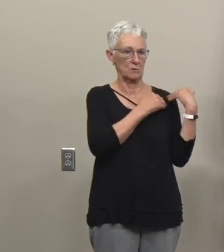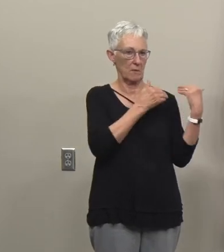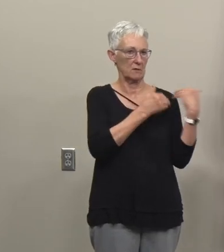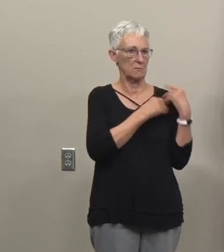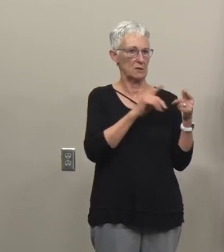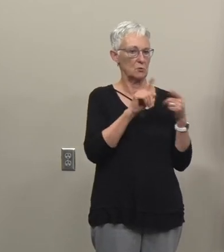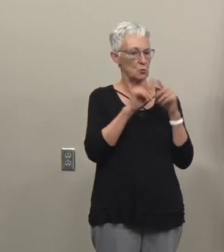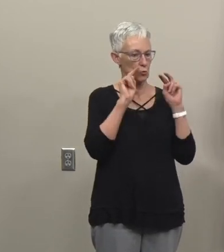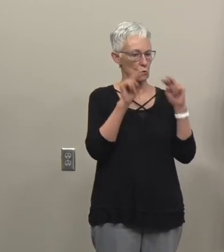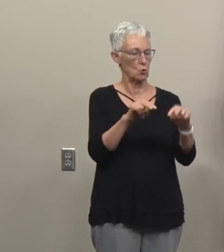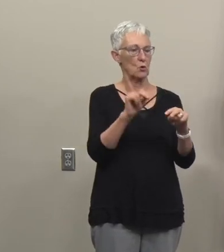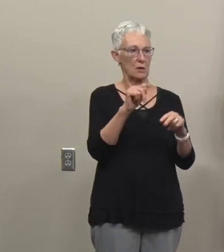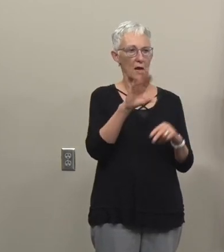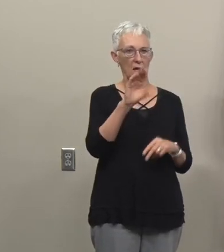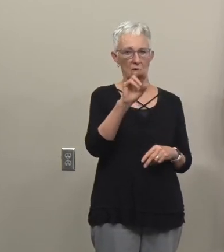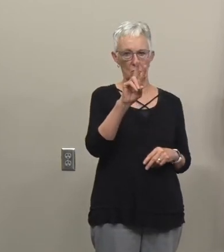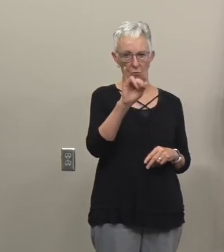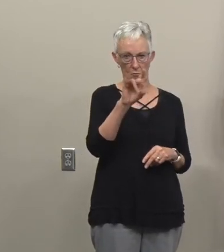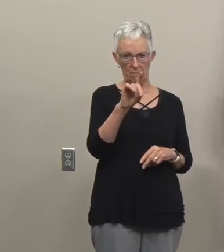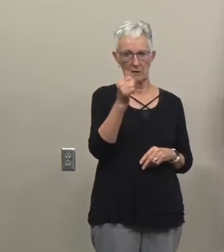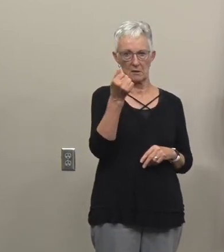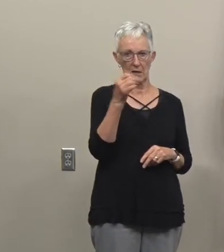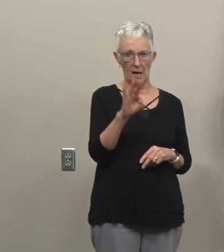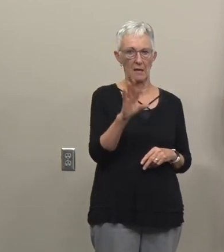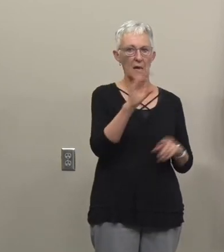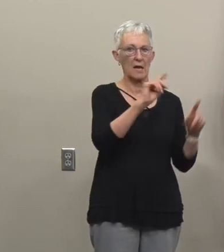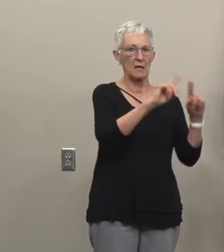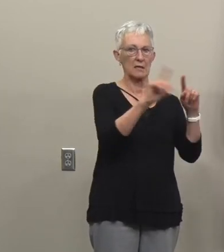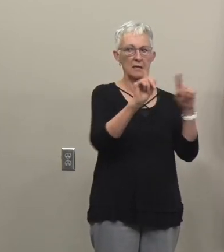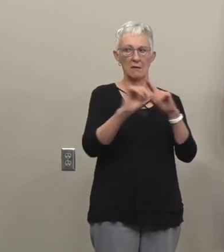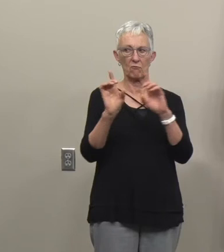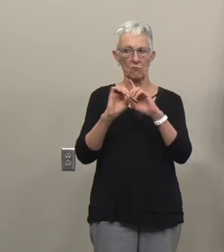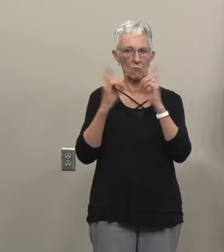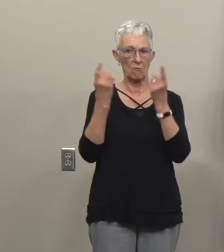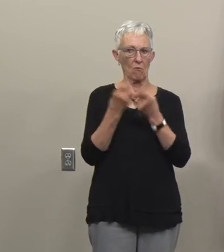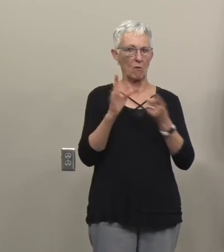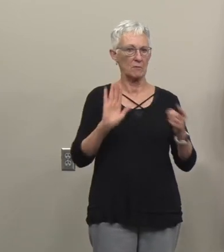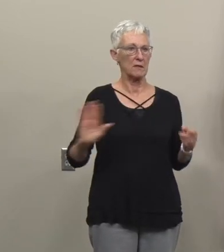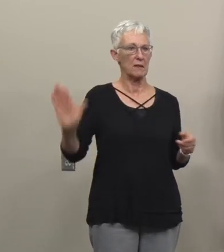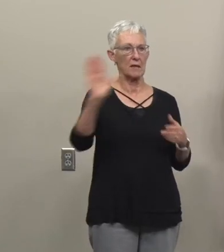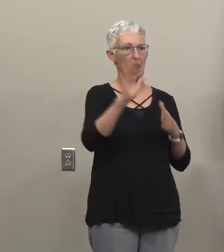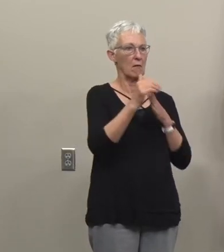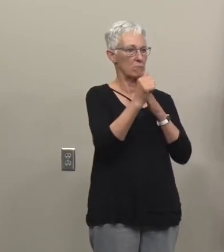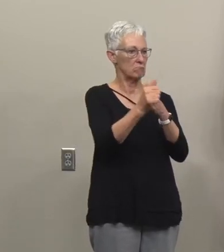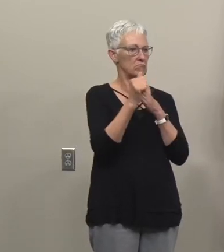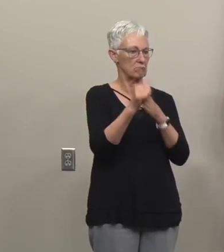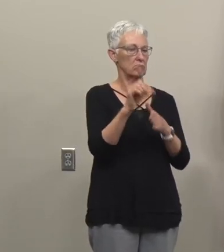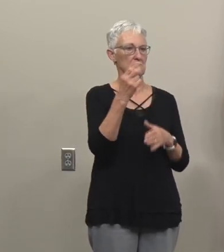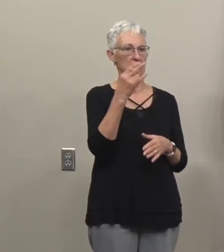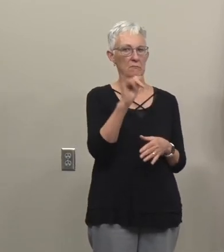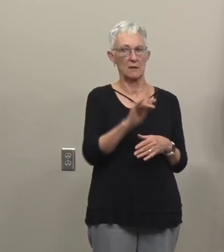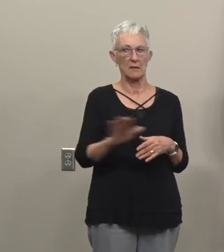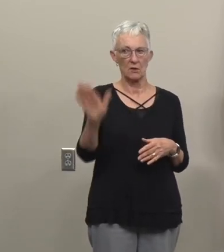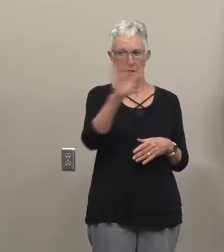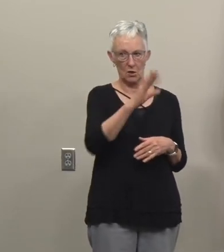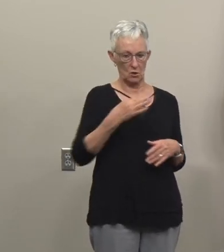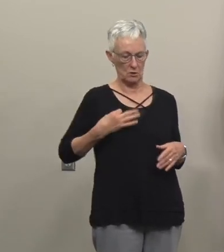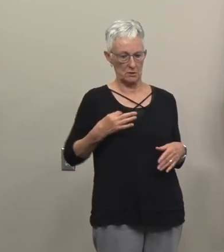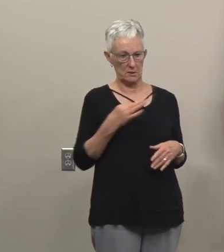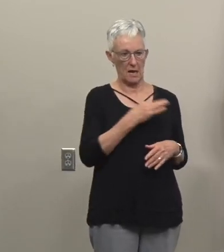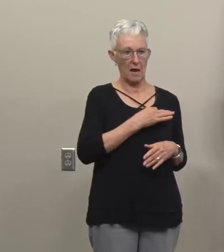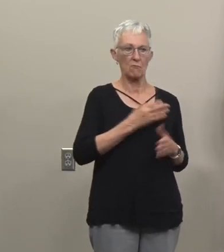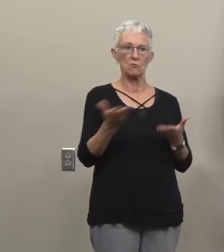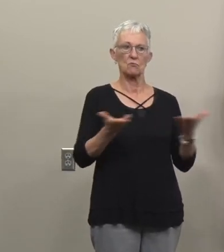Rescue. The leadership provided by the directors of these departments, along with their talented and dedicated staff, have served our community well in